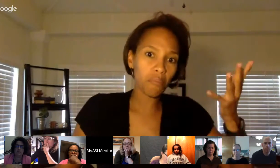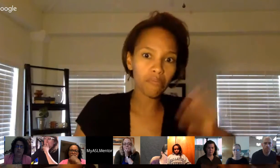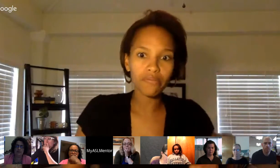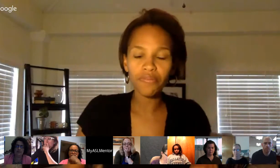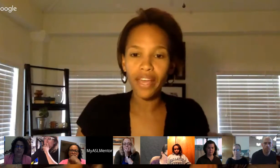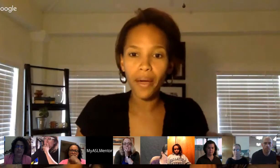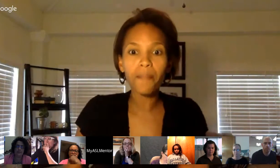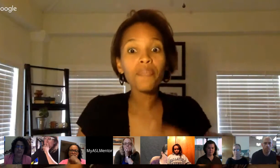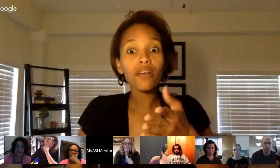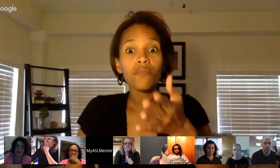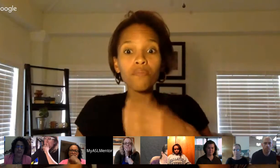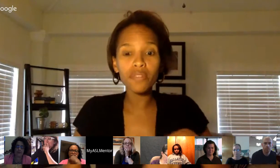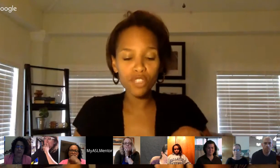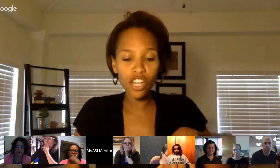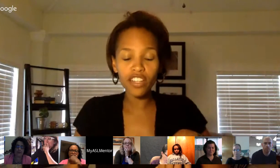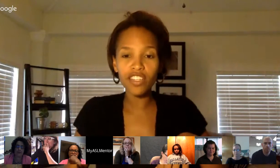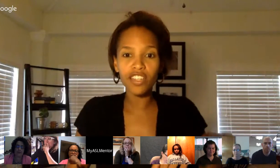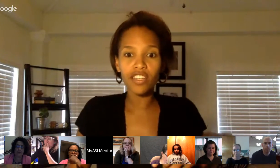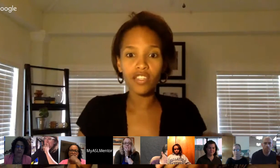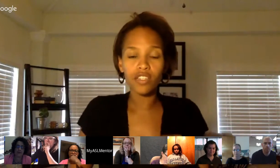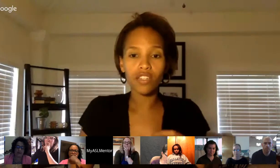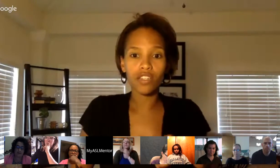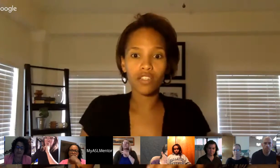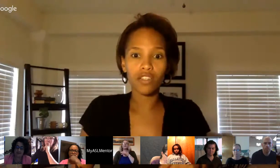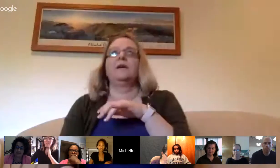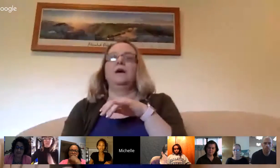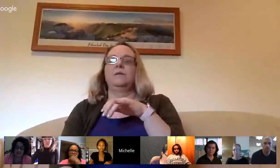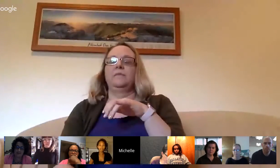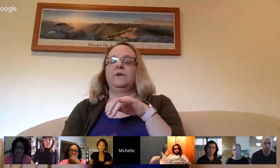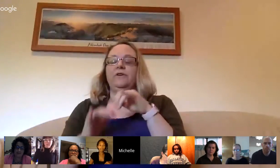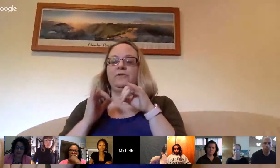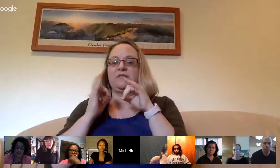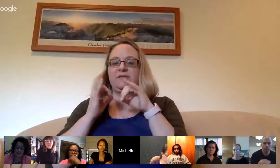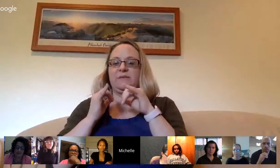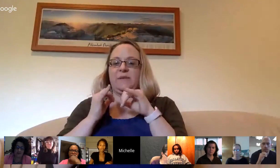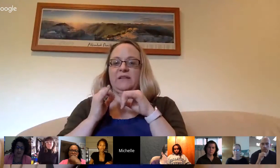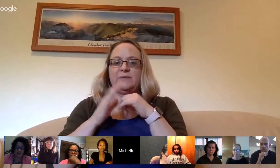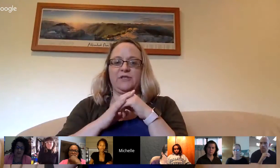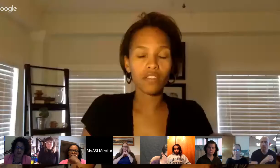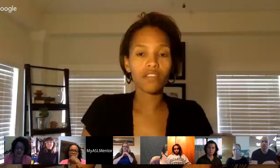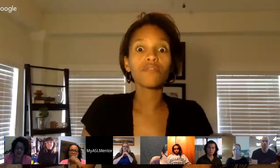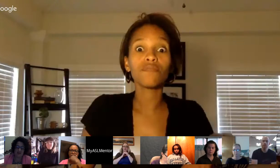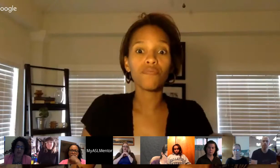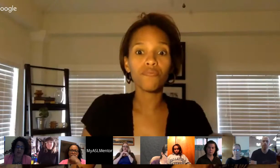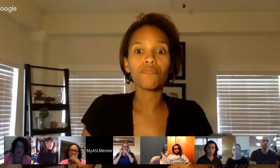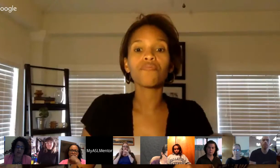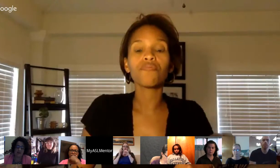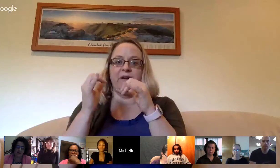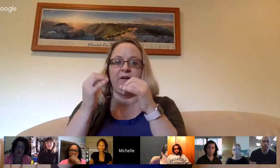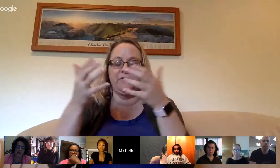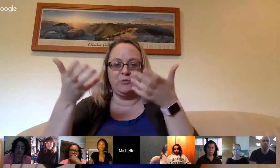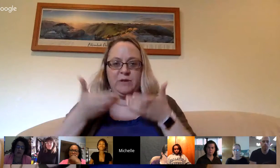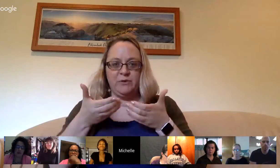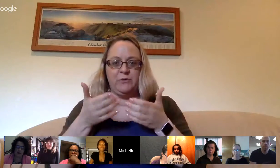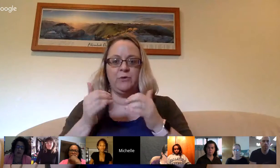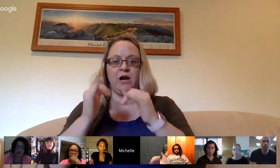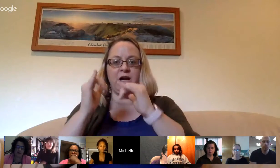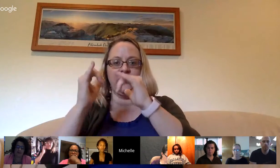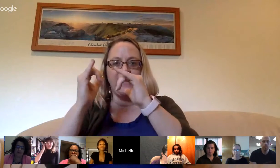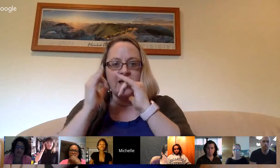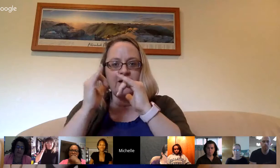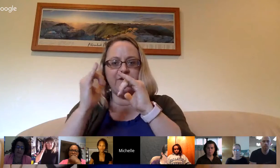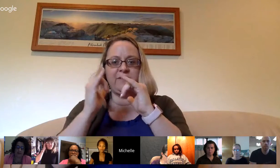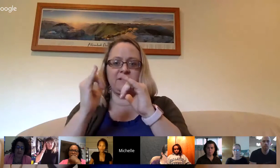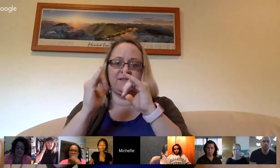concept. Yeah. Michelle? Her use of space when she's comparing the two people who were